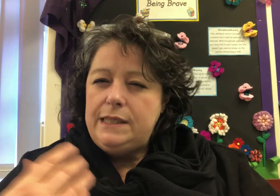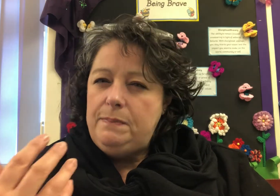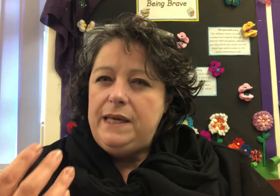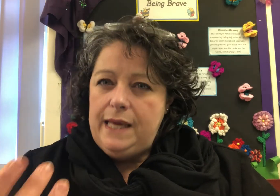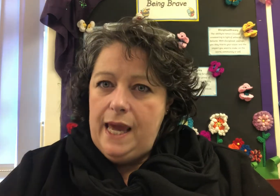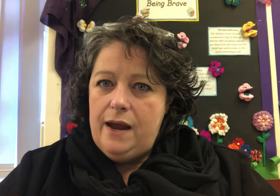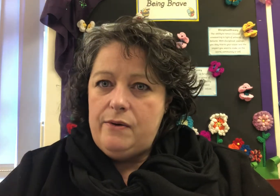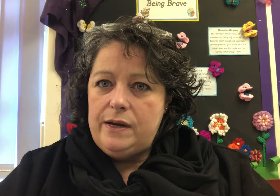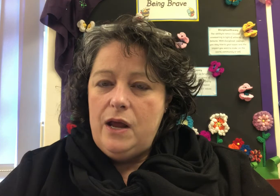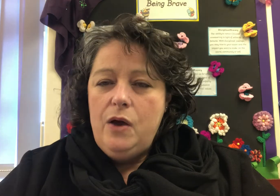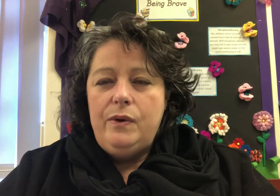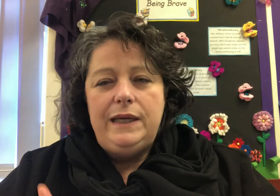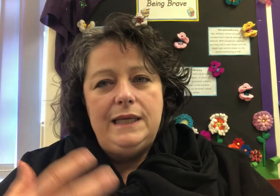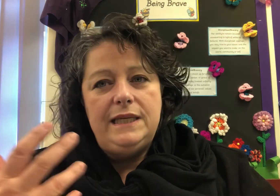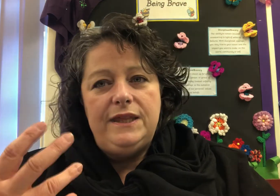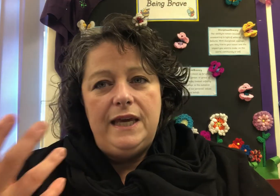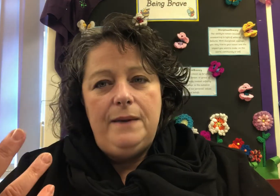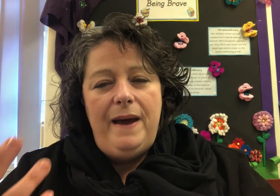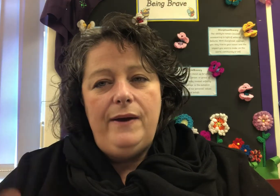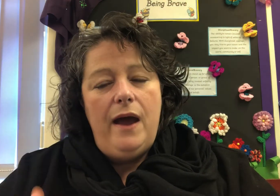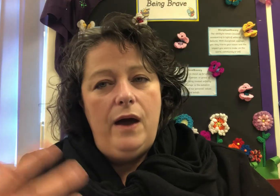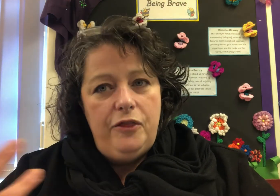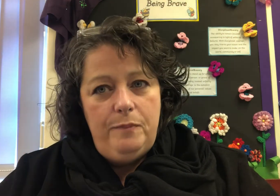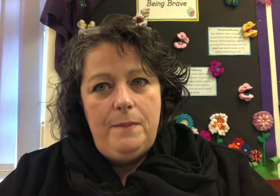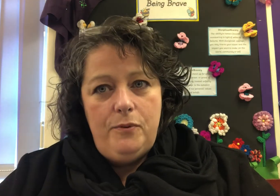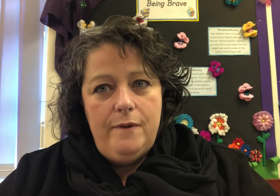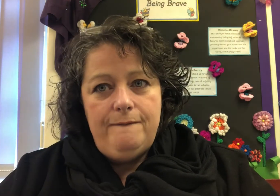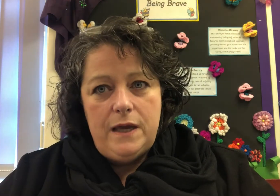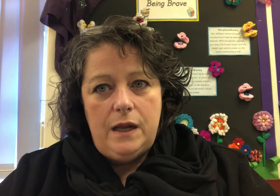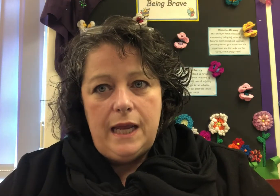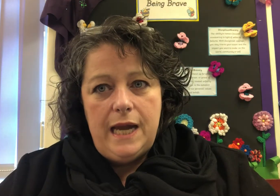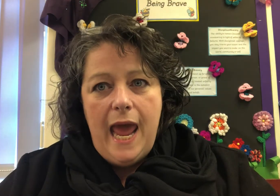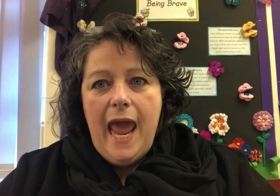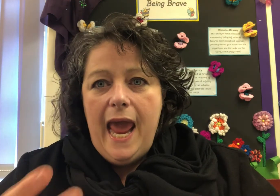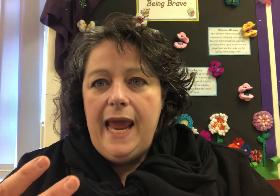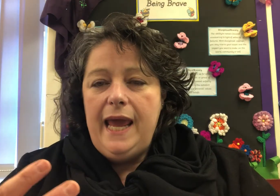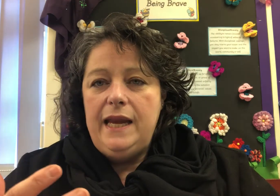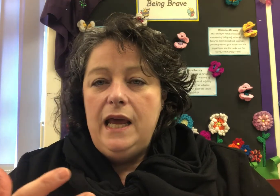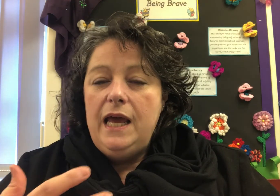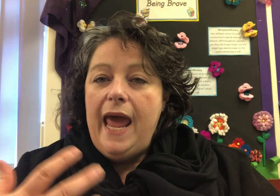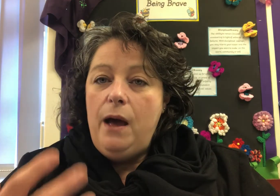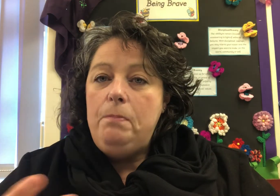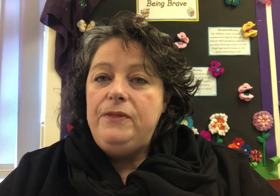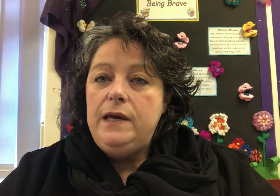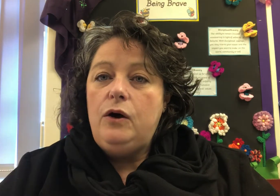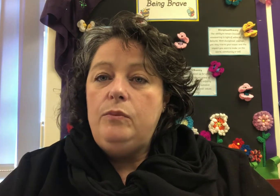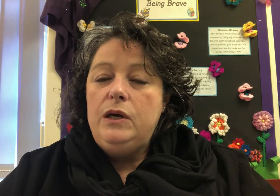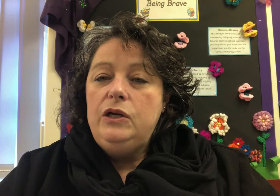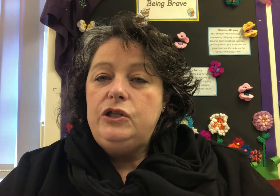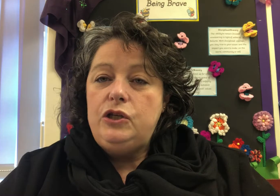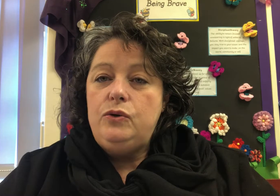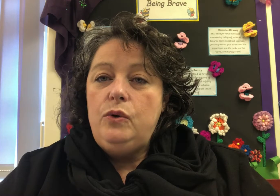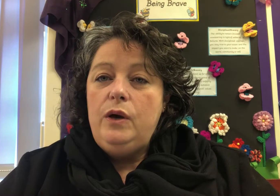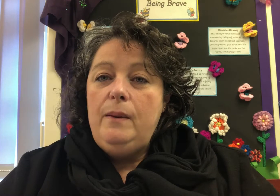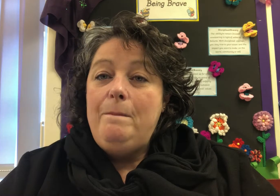be caring. We need to think about how other people are feeling and help them to